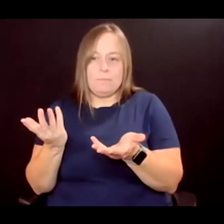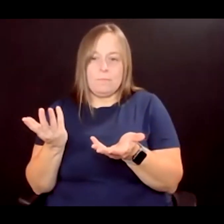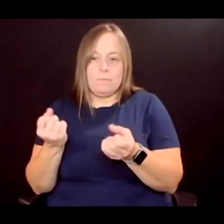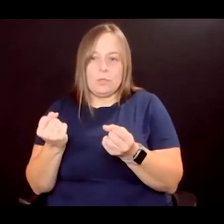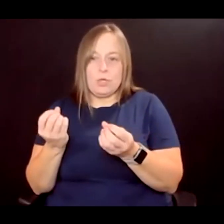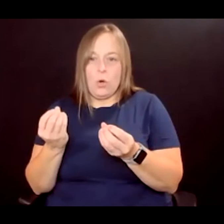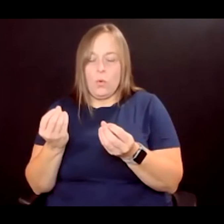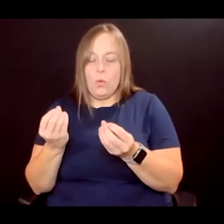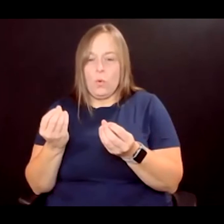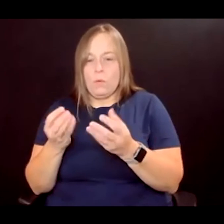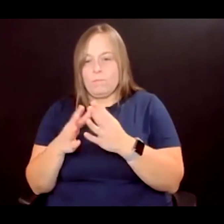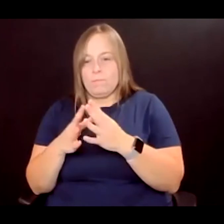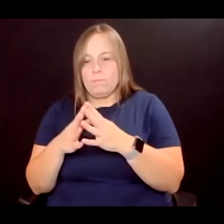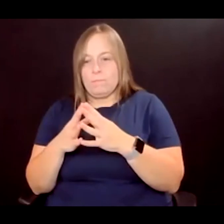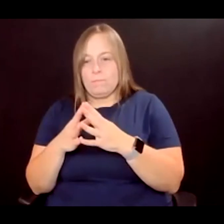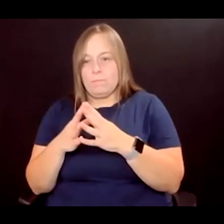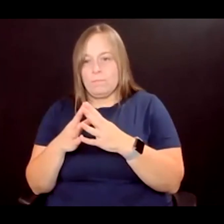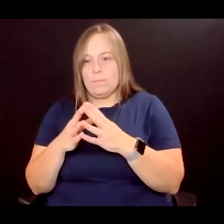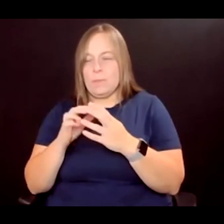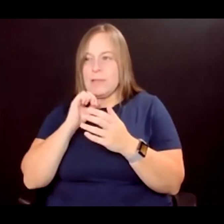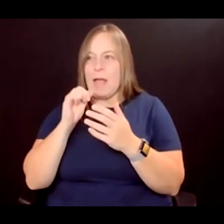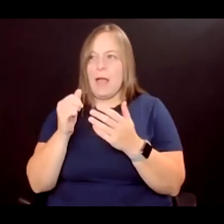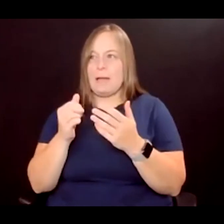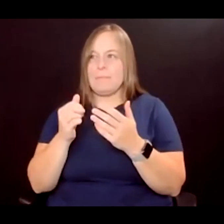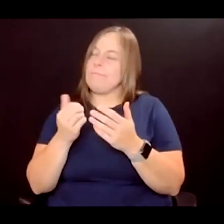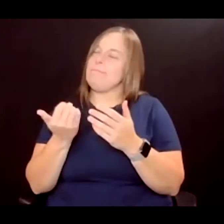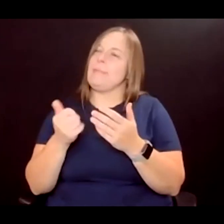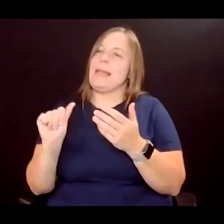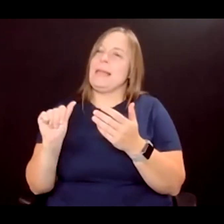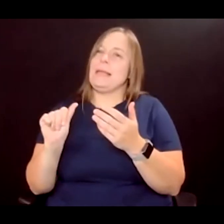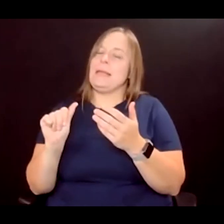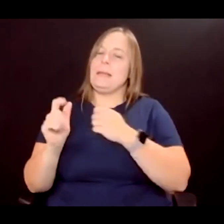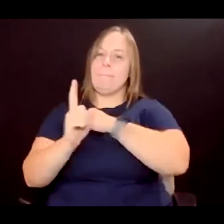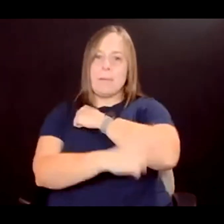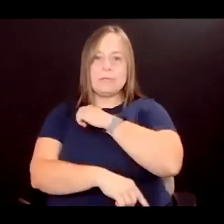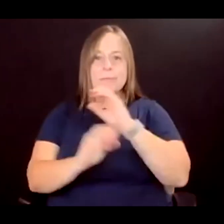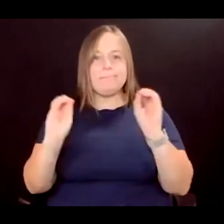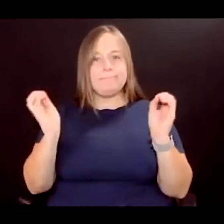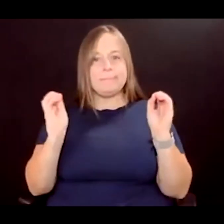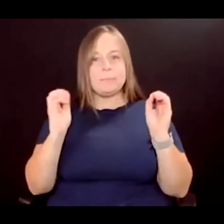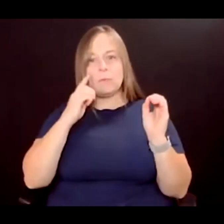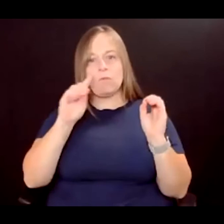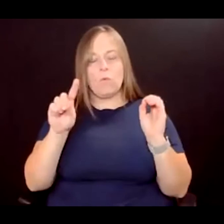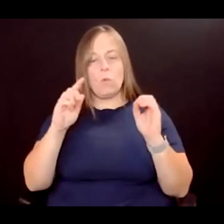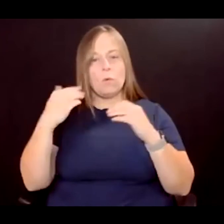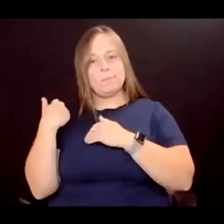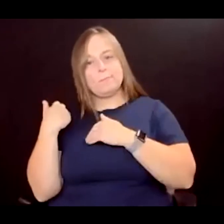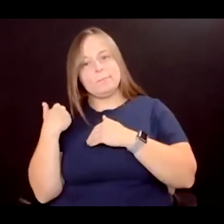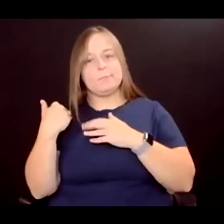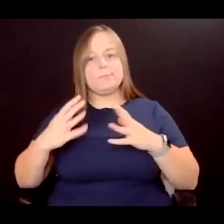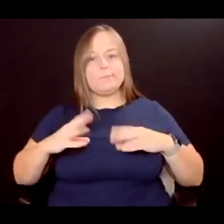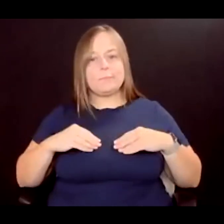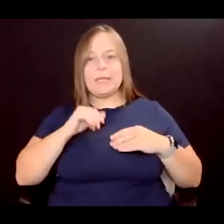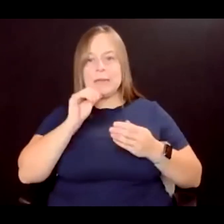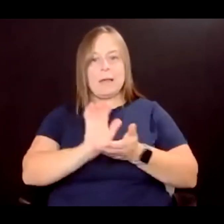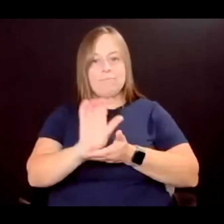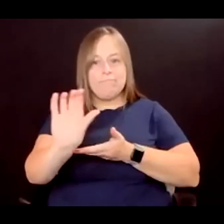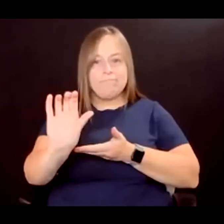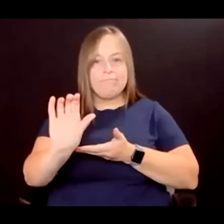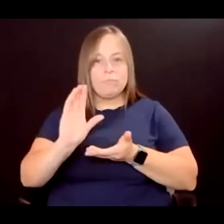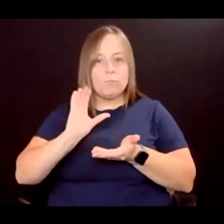I've had my bouts with it. So what I would say with See Click